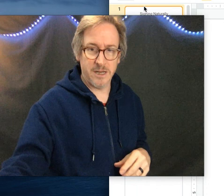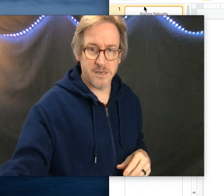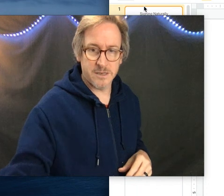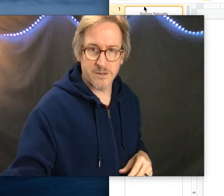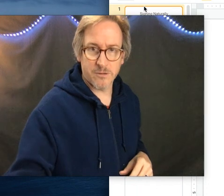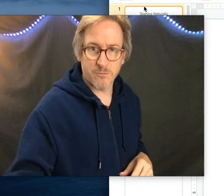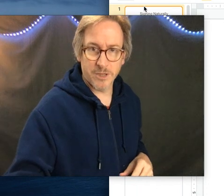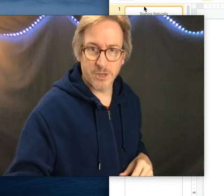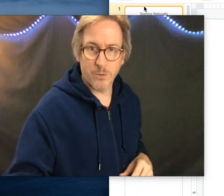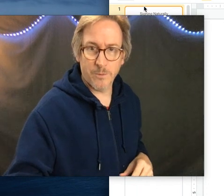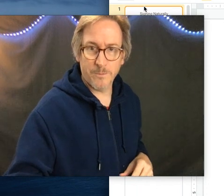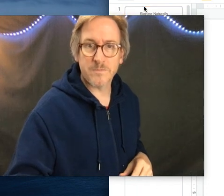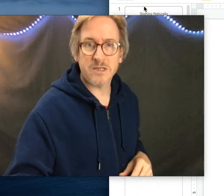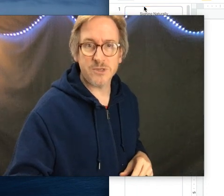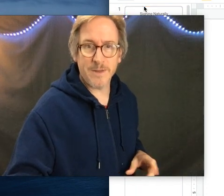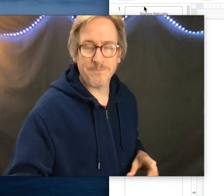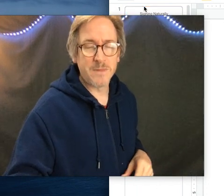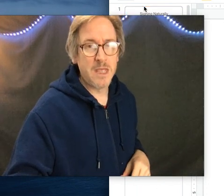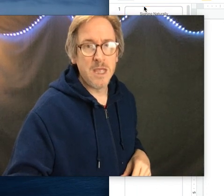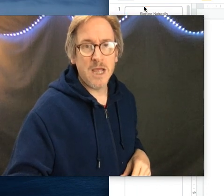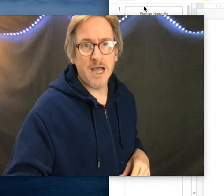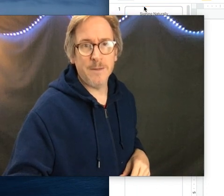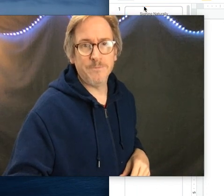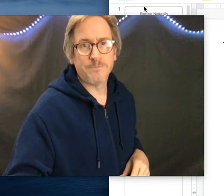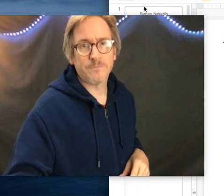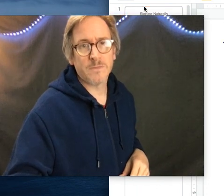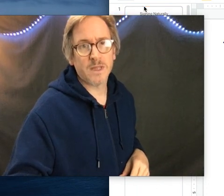paintings, and they're really cool. So anyway,